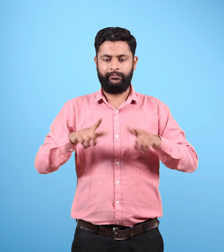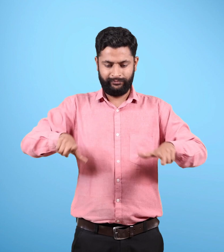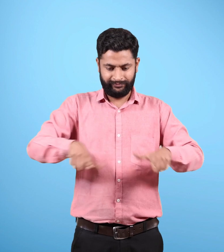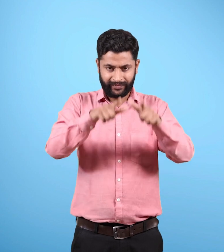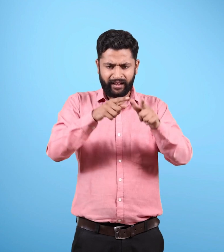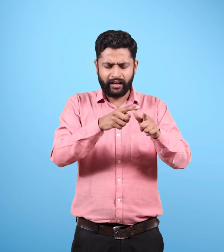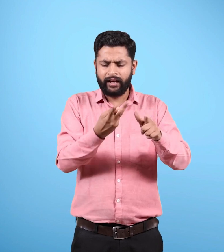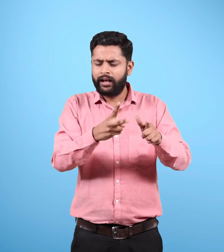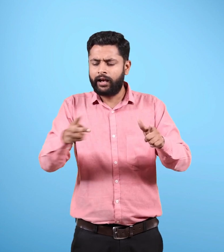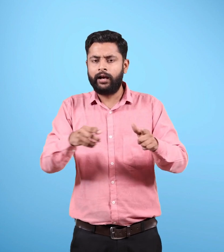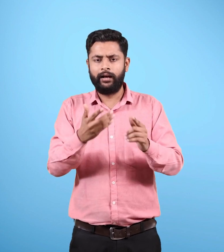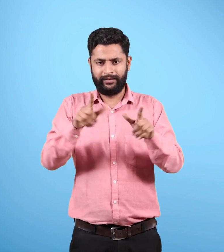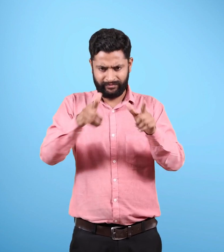Plant parts as food.